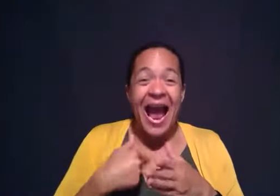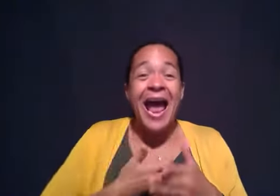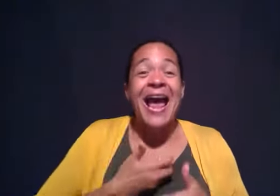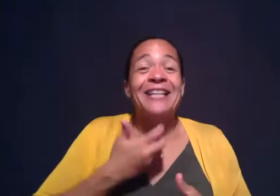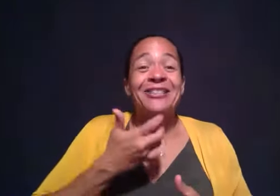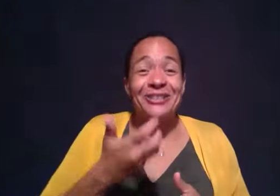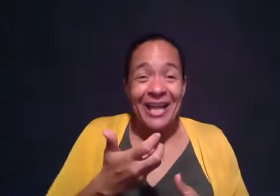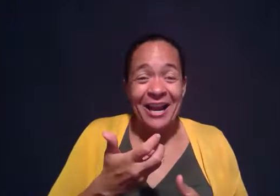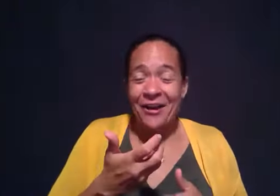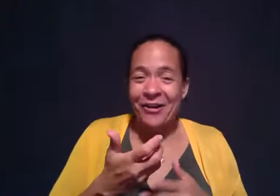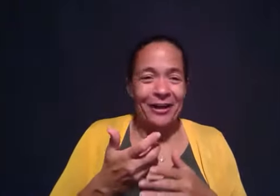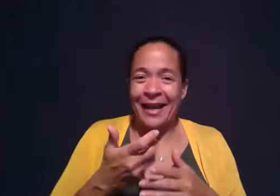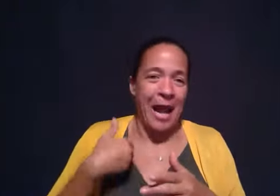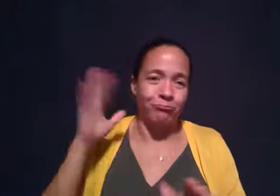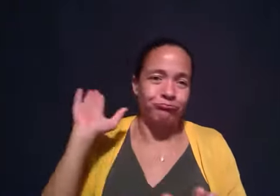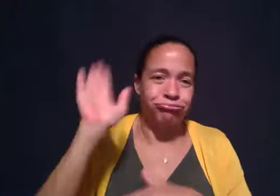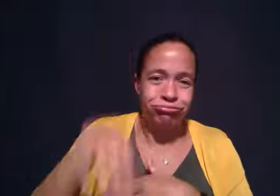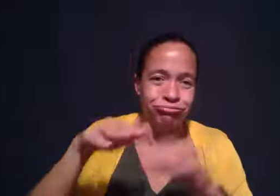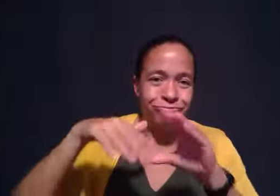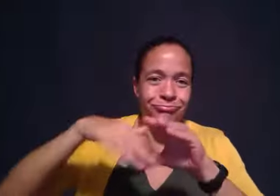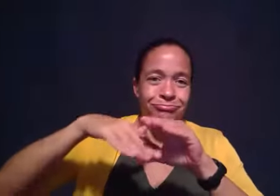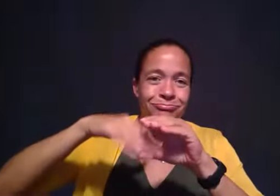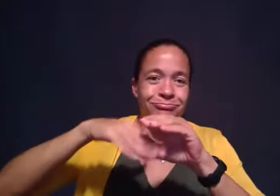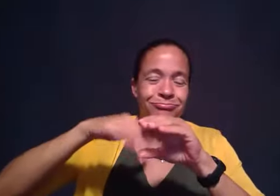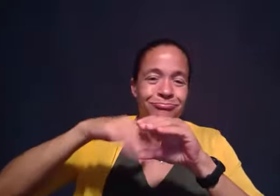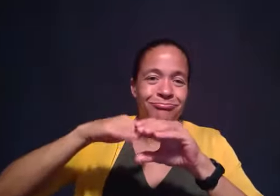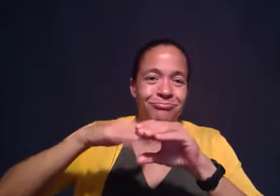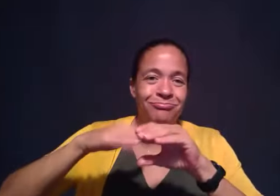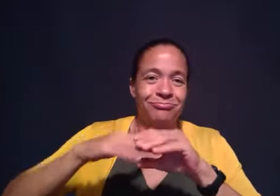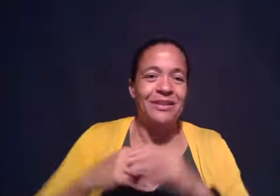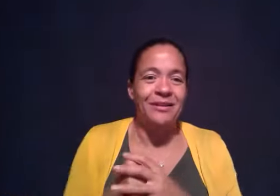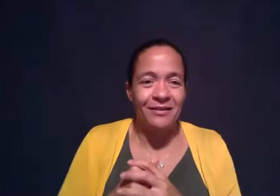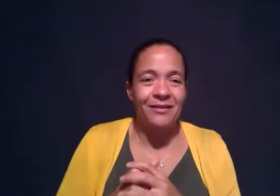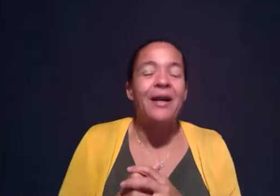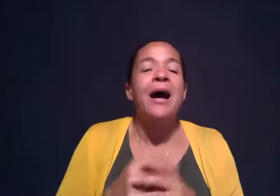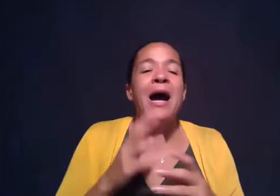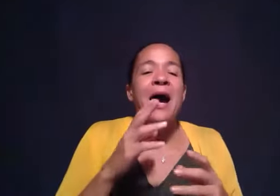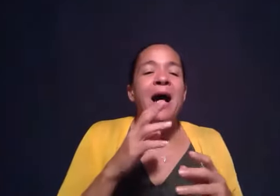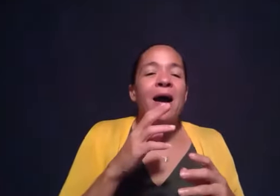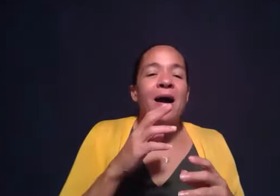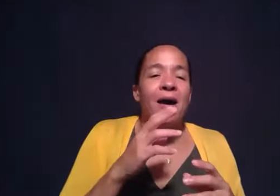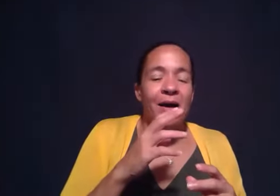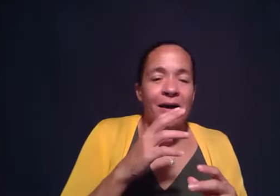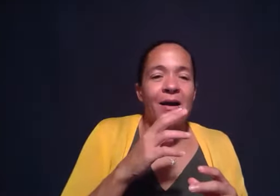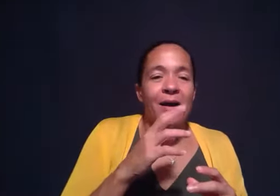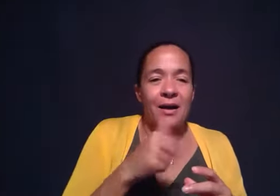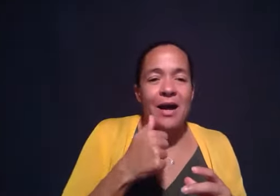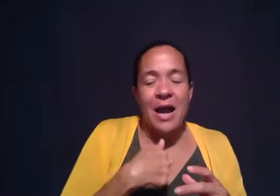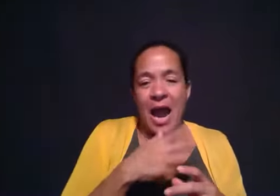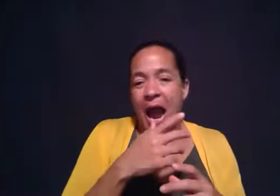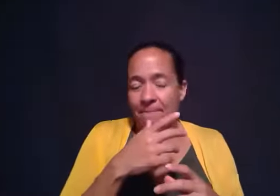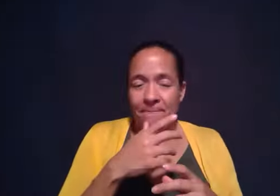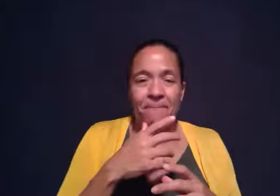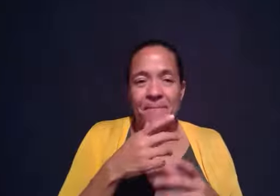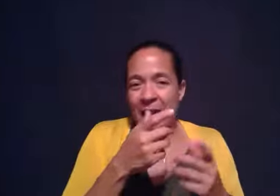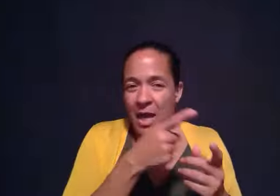everybody in the room seemed to be an alcoholic into this and an alcoholic into that. And I didn't think I was an